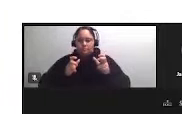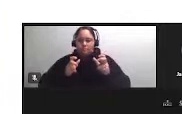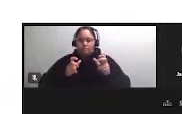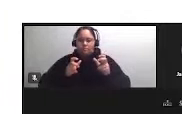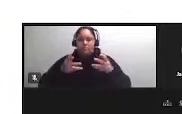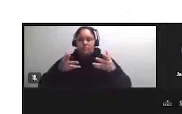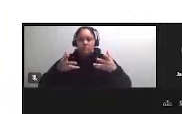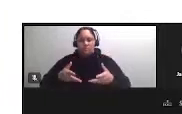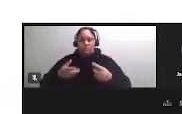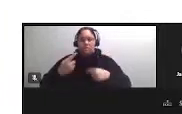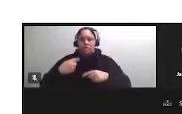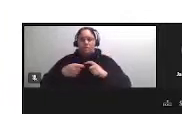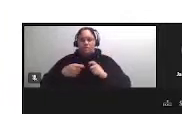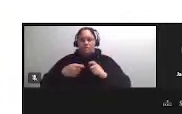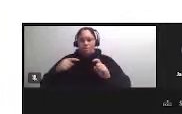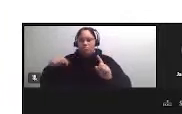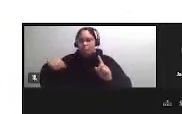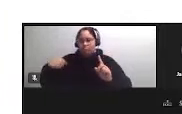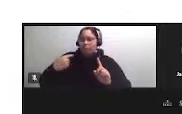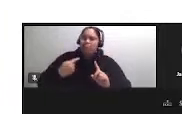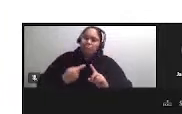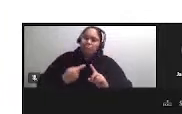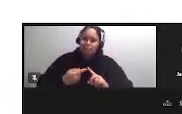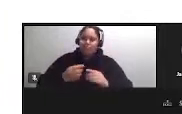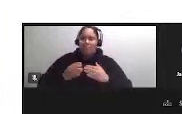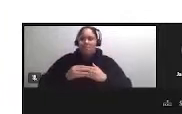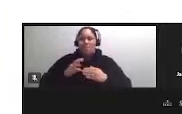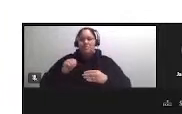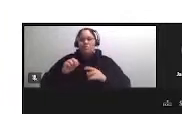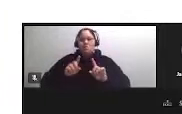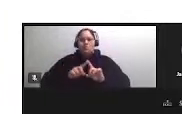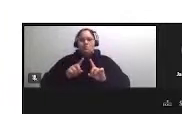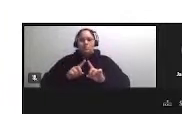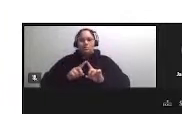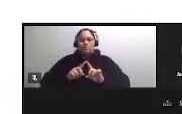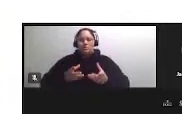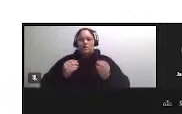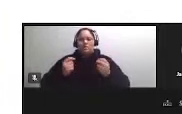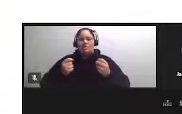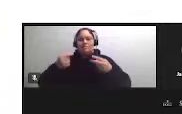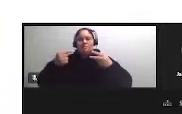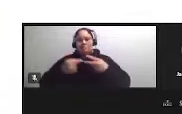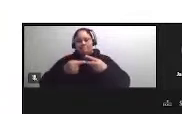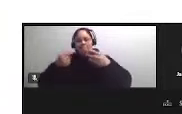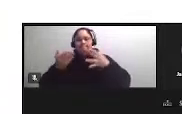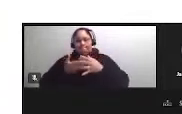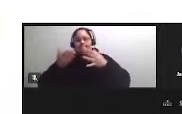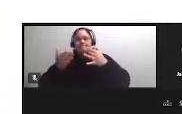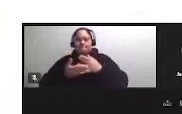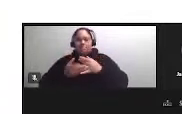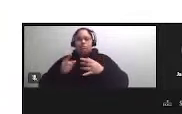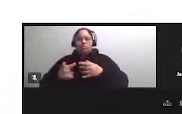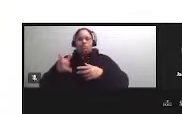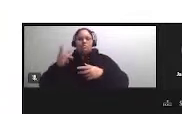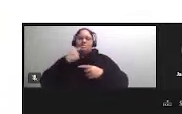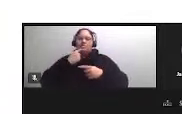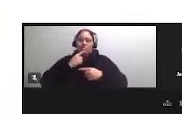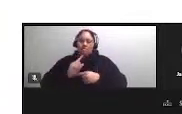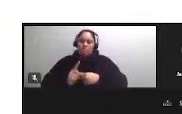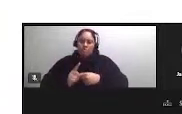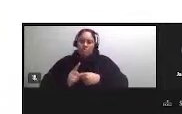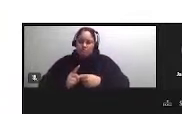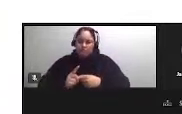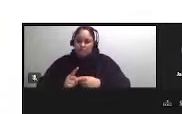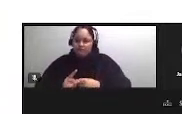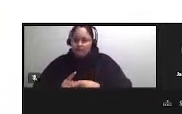This has been coming from a long time. Even Member Maseko, I would get bits and pieces of what she was saying. I